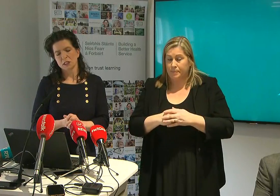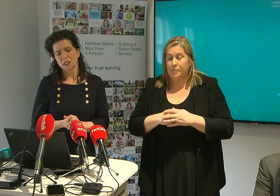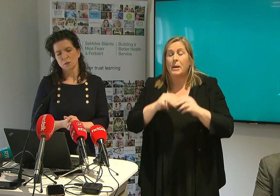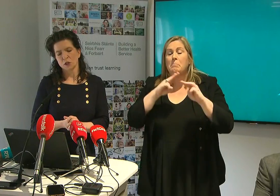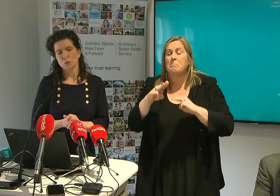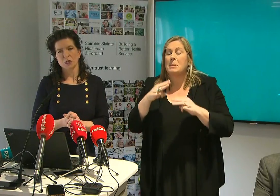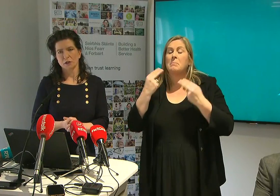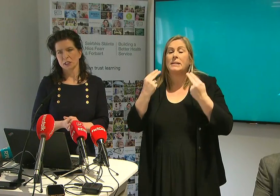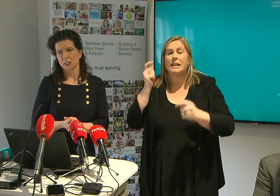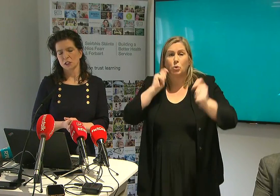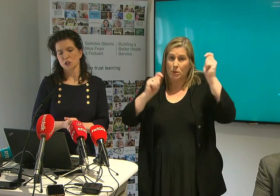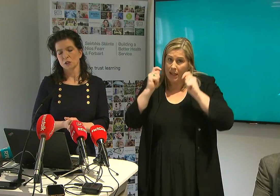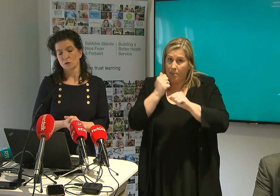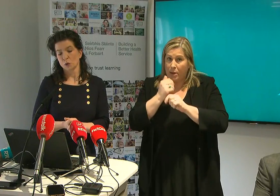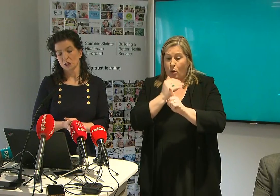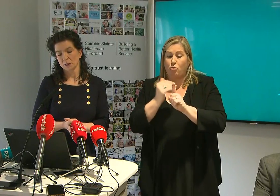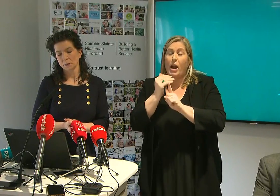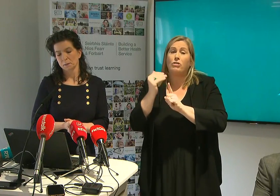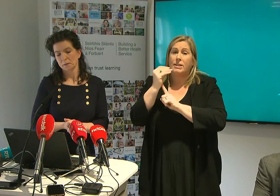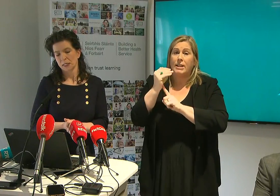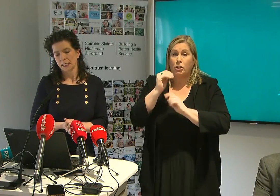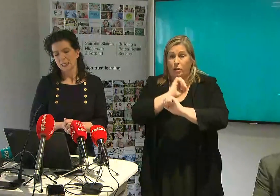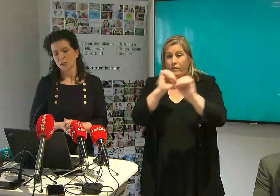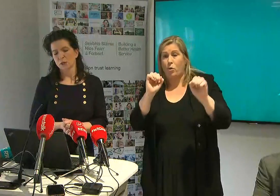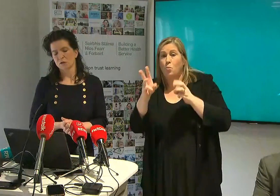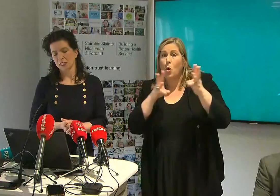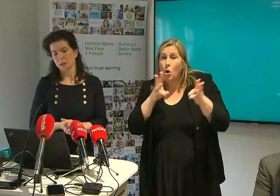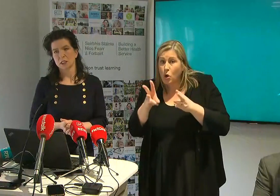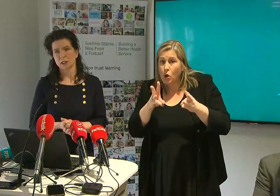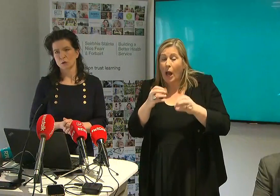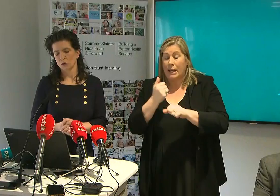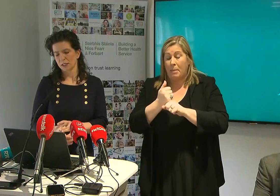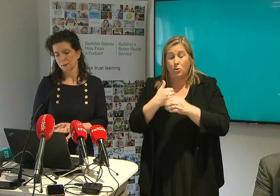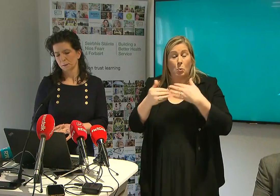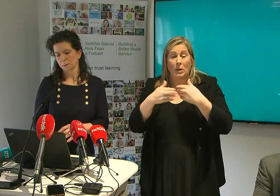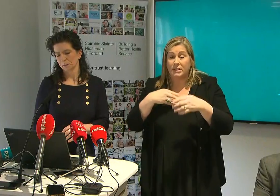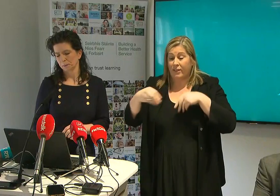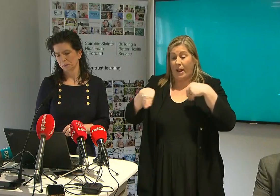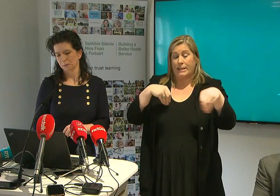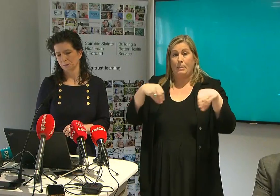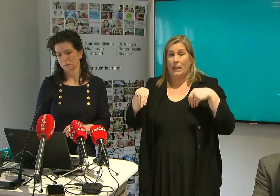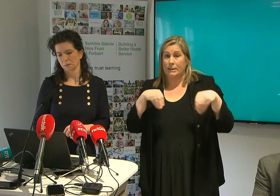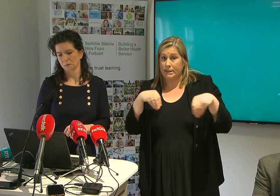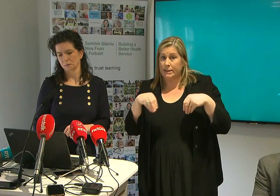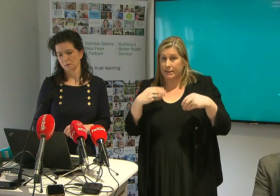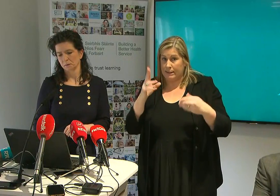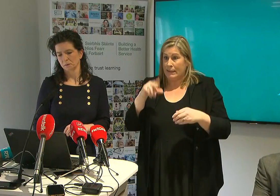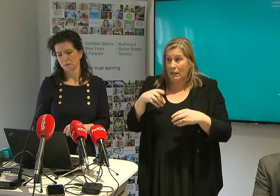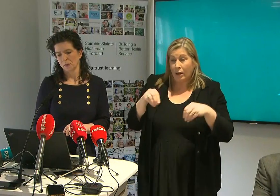People need to think about prioritization of work and about flexibility in roles.